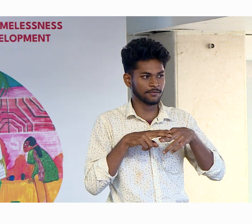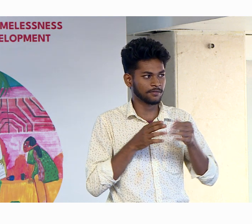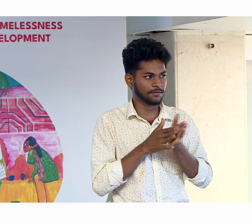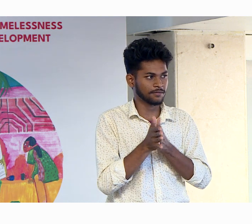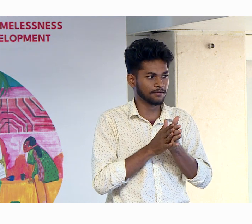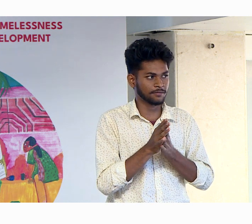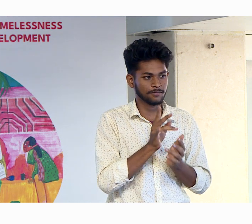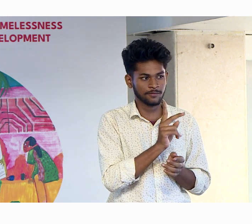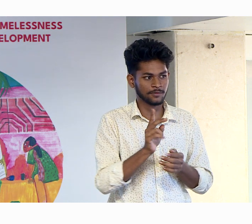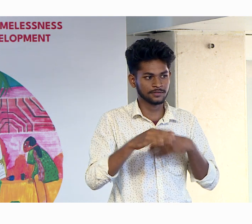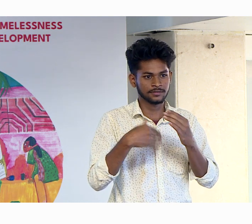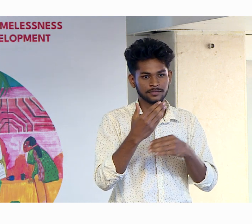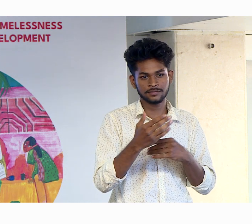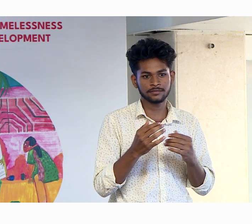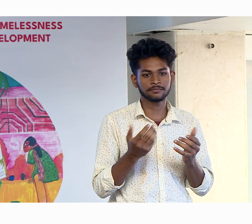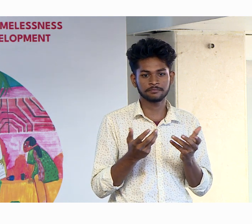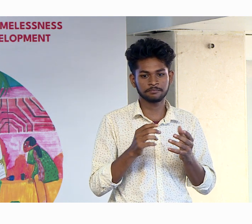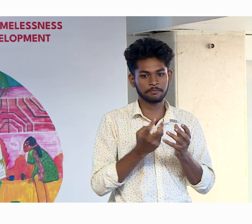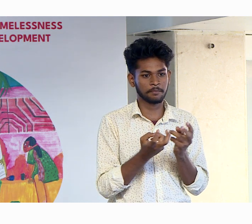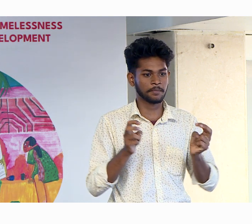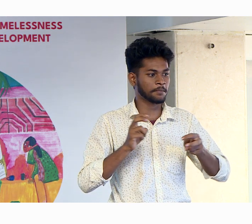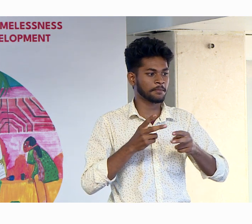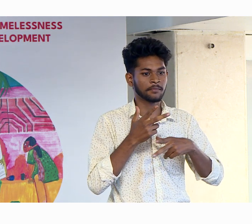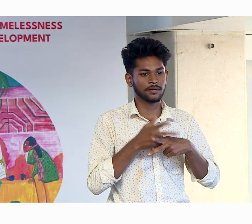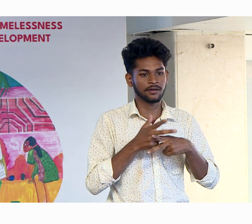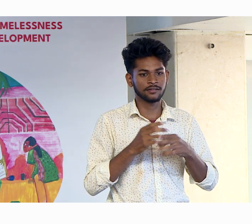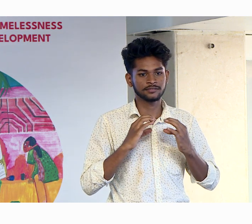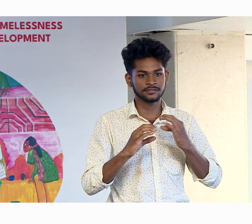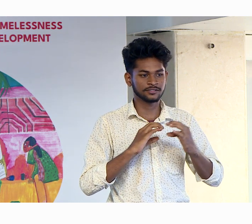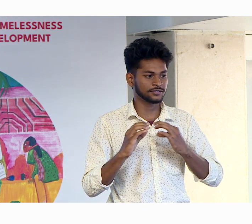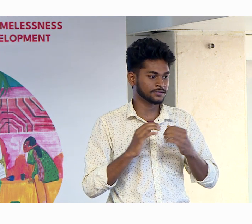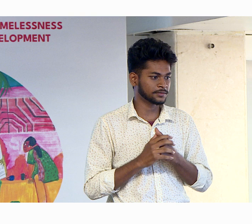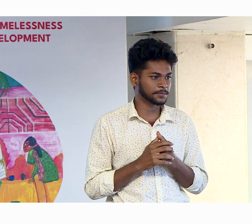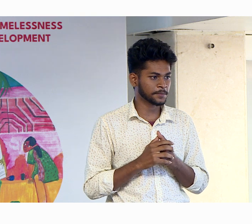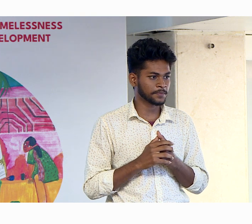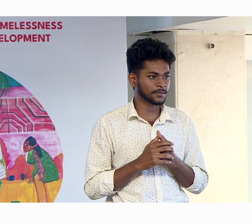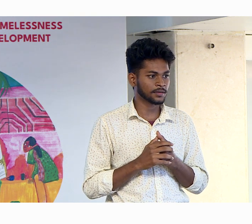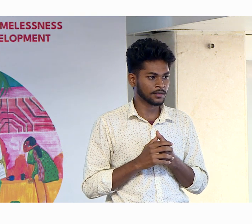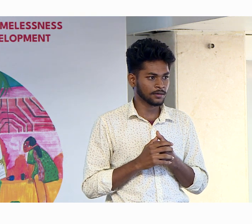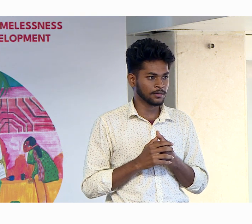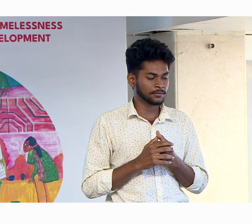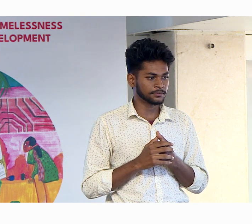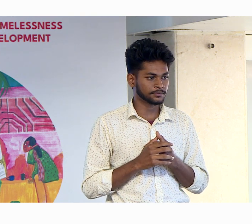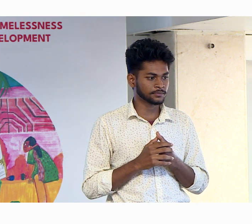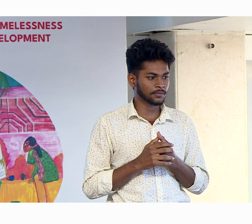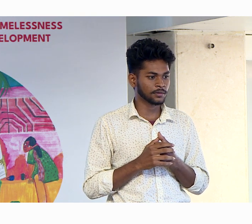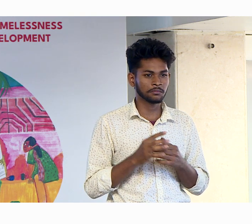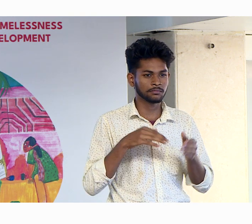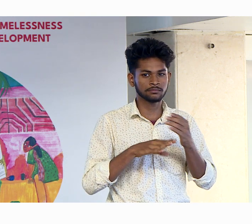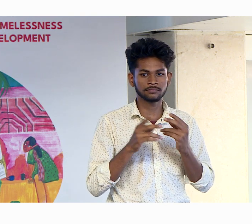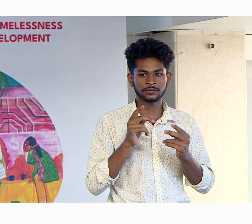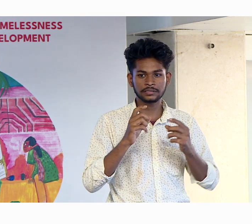having listened to your last panel discussion, because it was about trying to deal with the inappropriateness of institutional